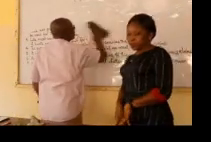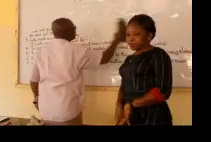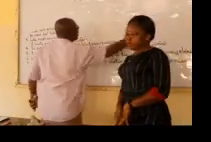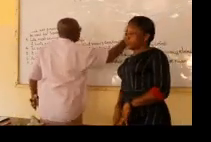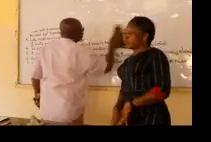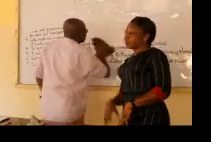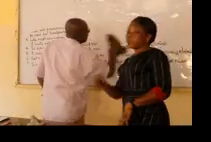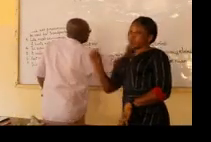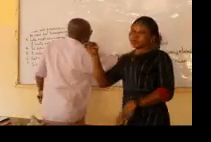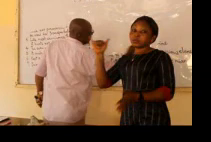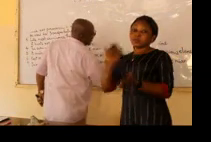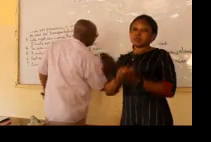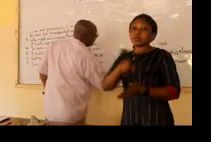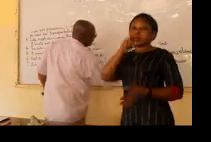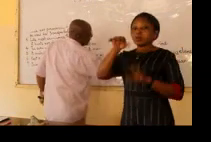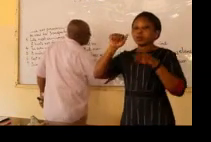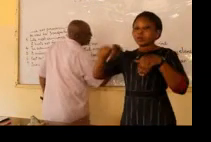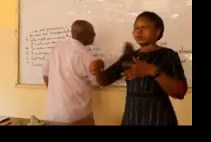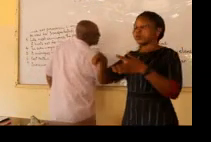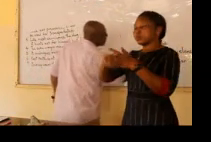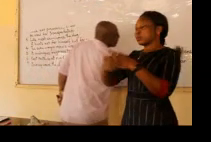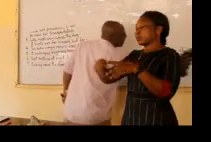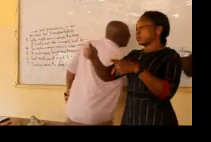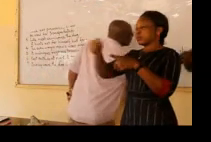So that you start practicing.